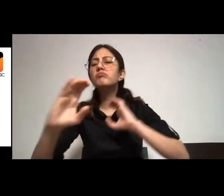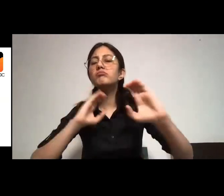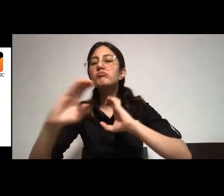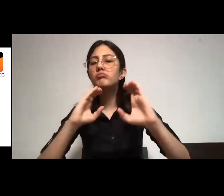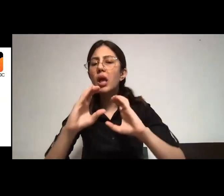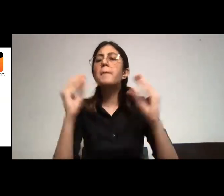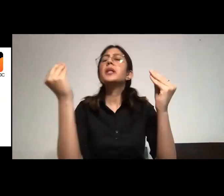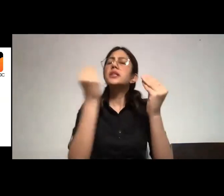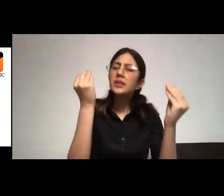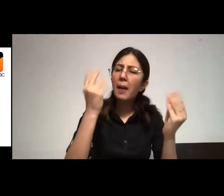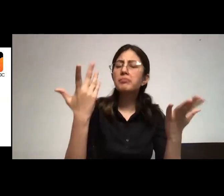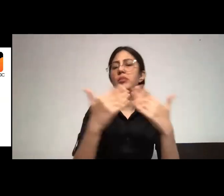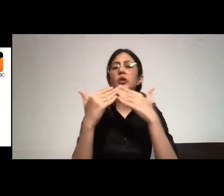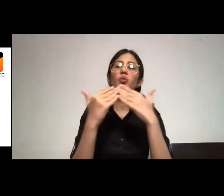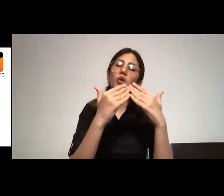amount of academics.